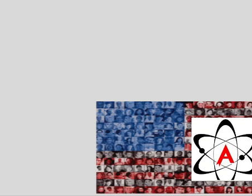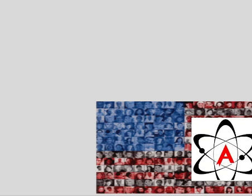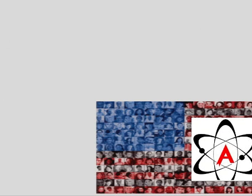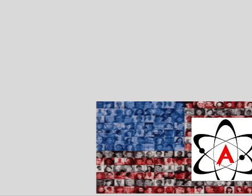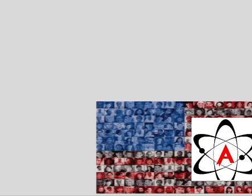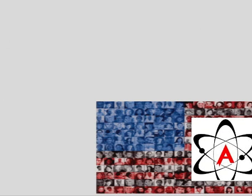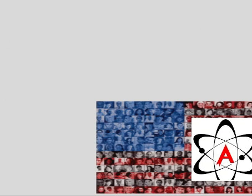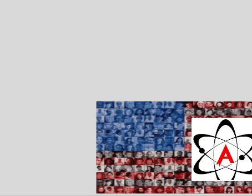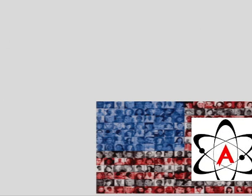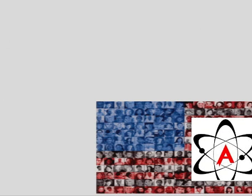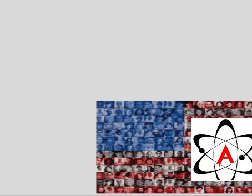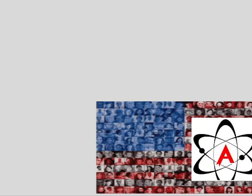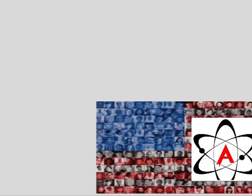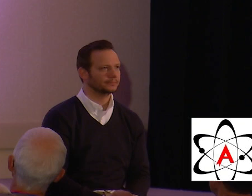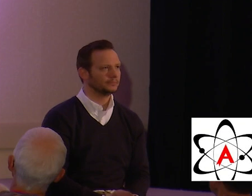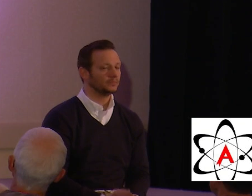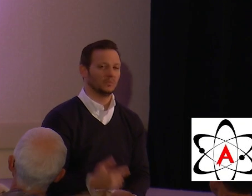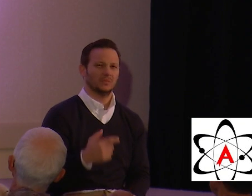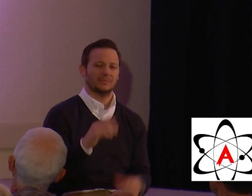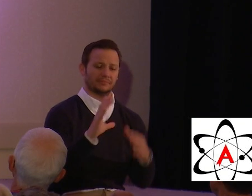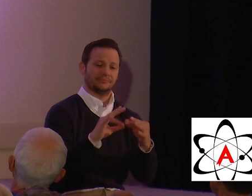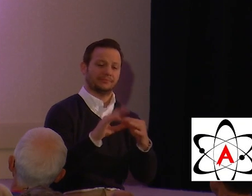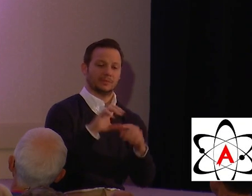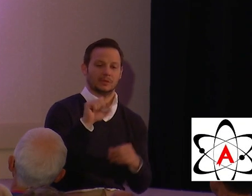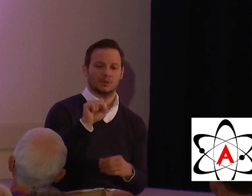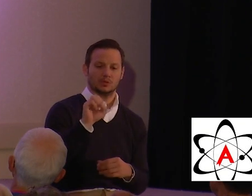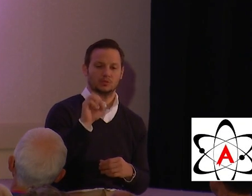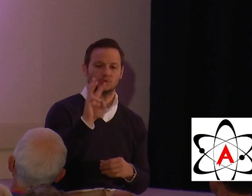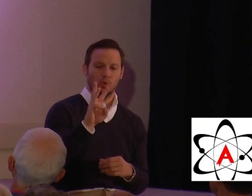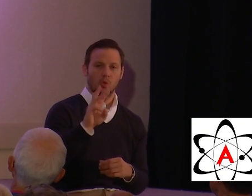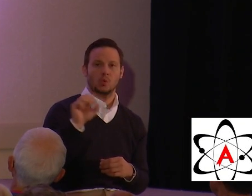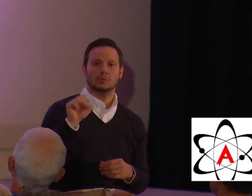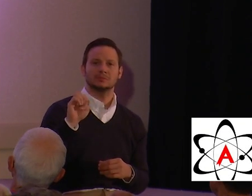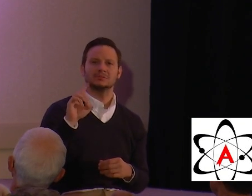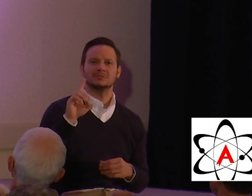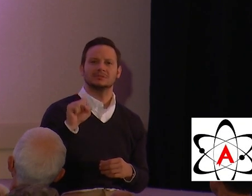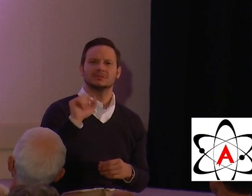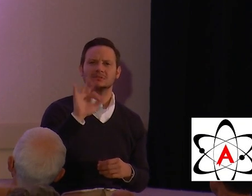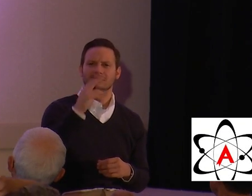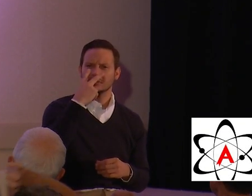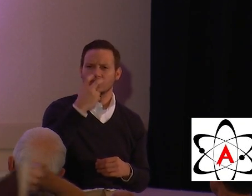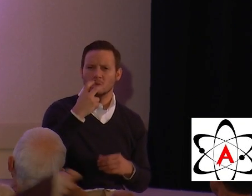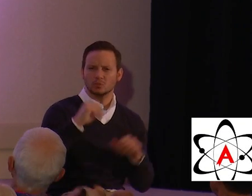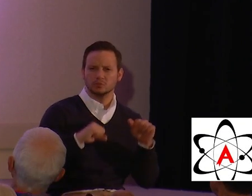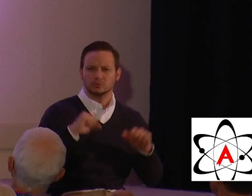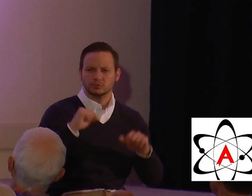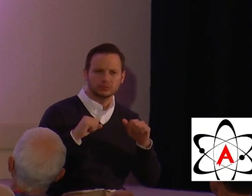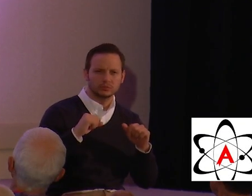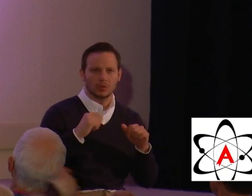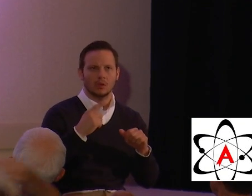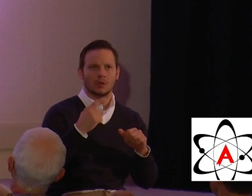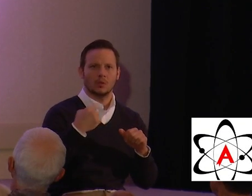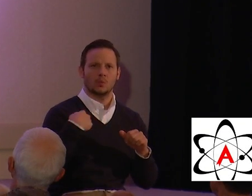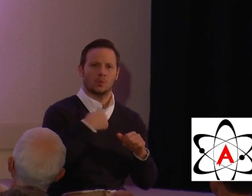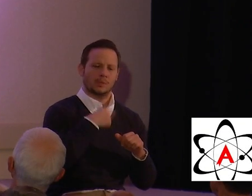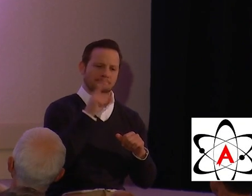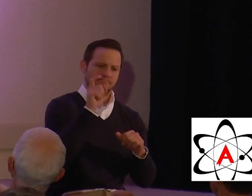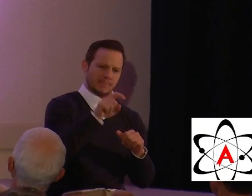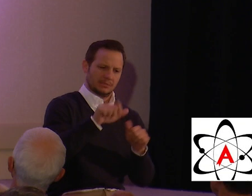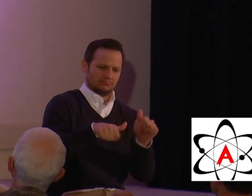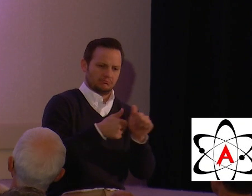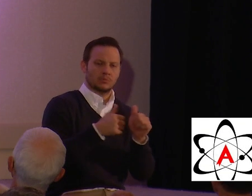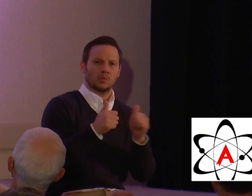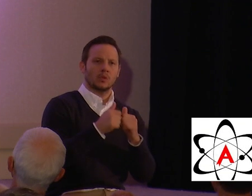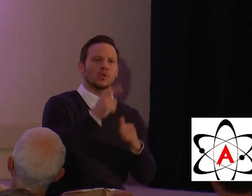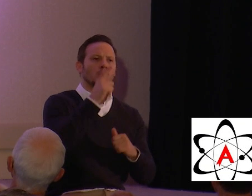And when we talk about sowing seeds of doubt, we have to talk about the who benefits. And the